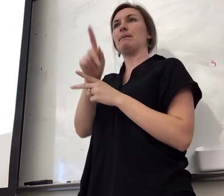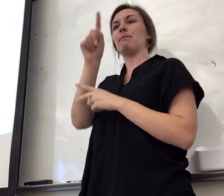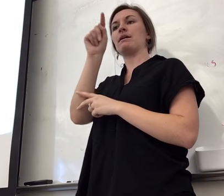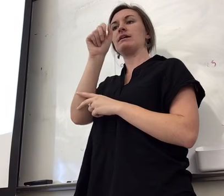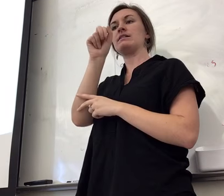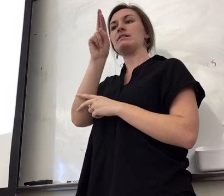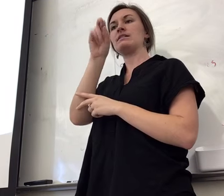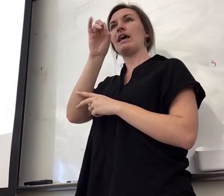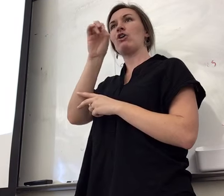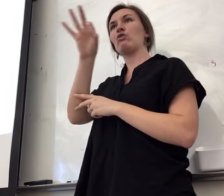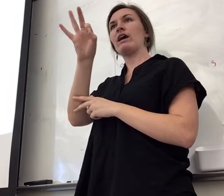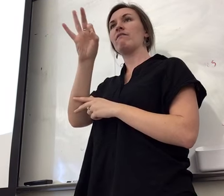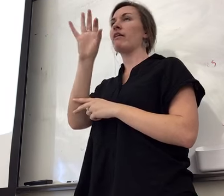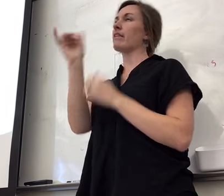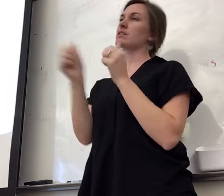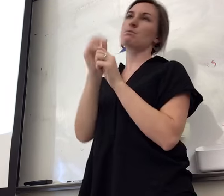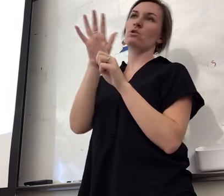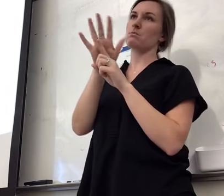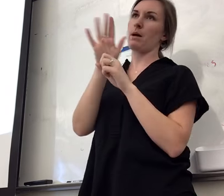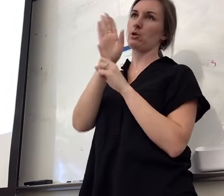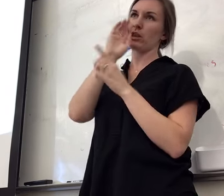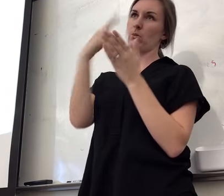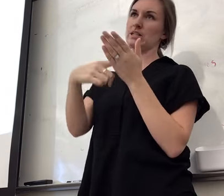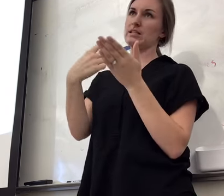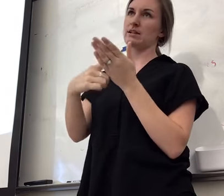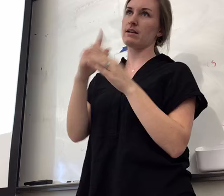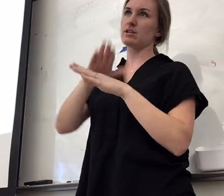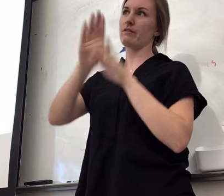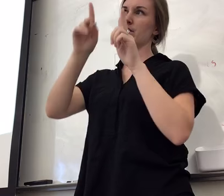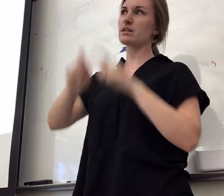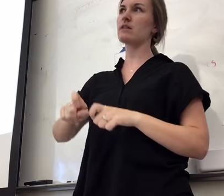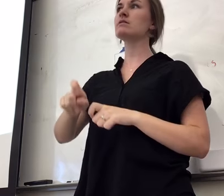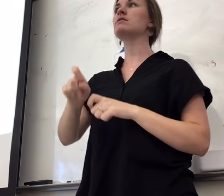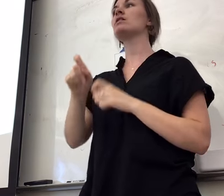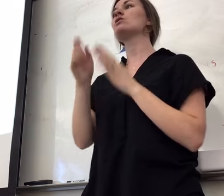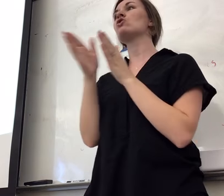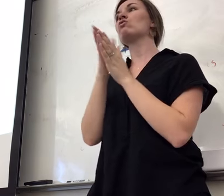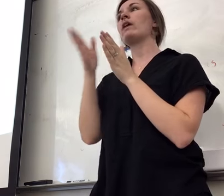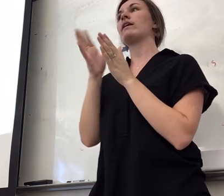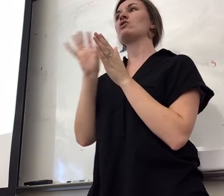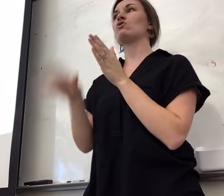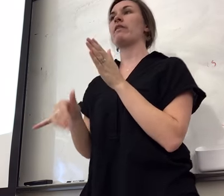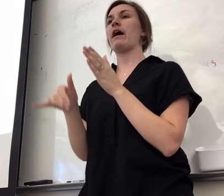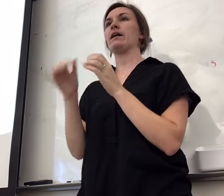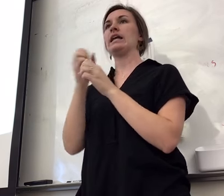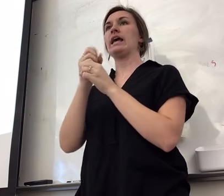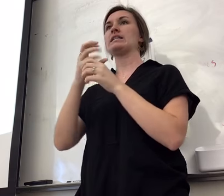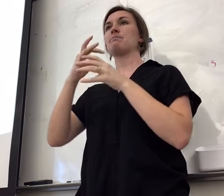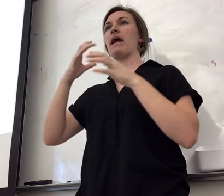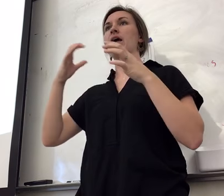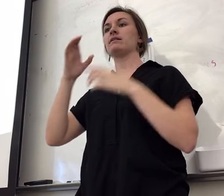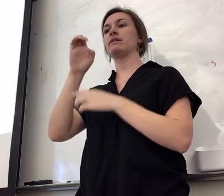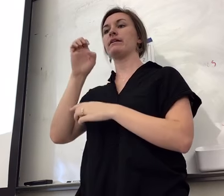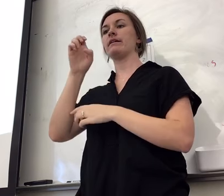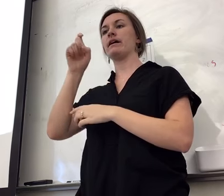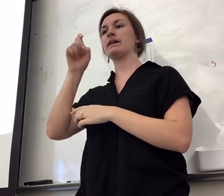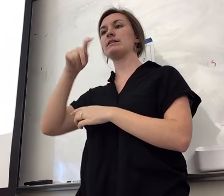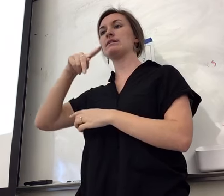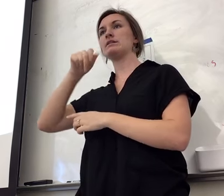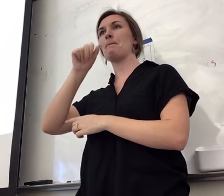because that's the most popular one that they'll talk about. Right next to that, expand, or even if you just put expand, or expand